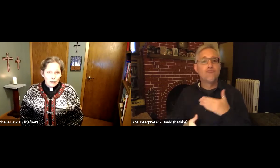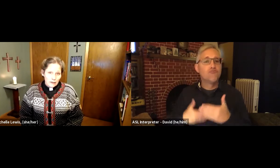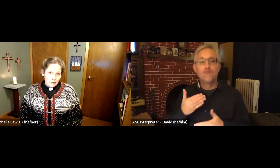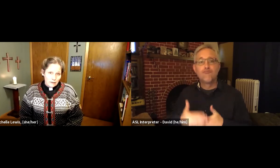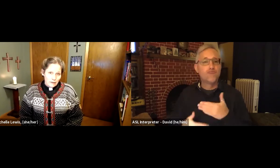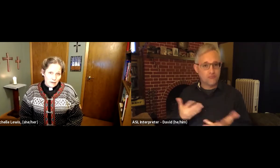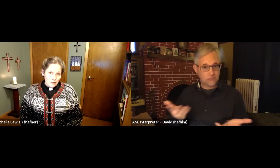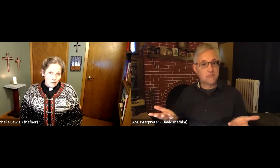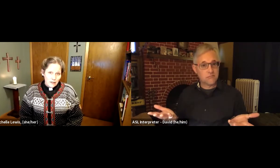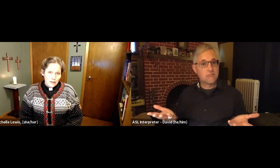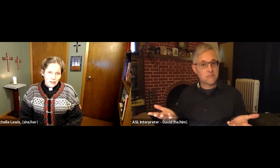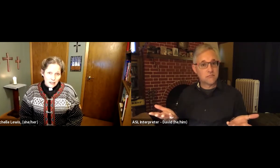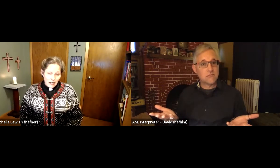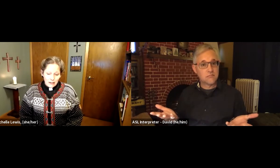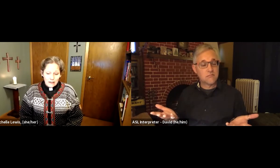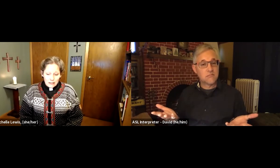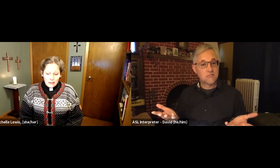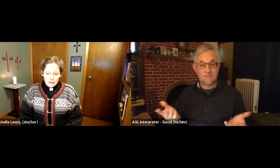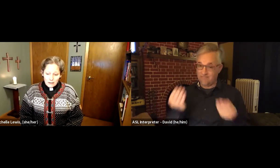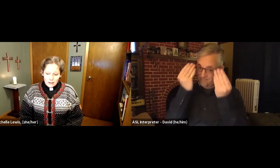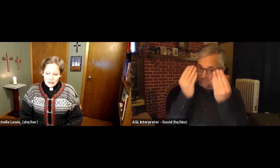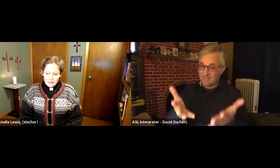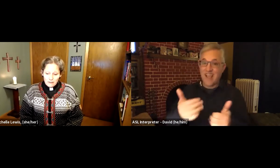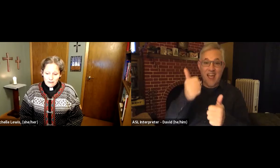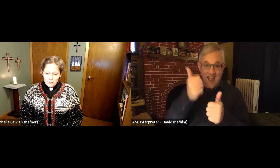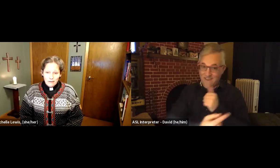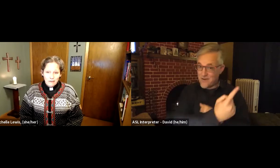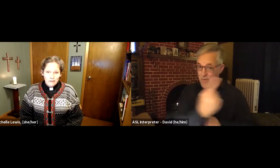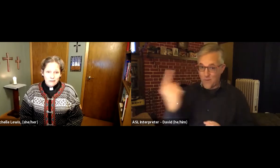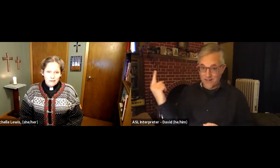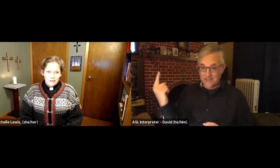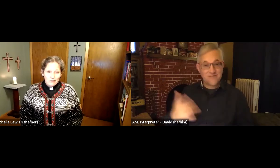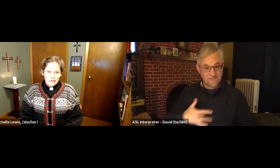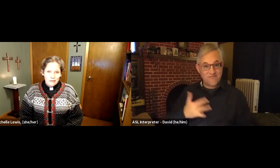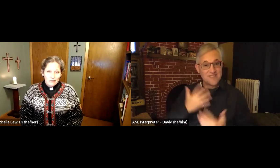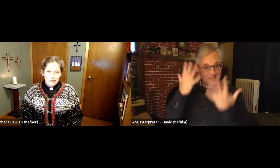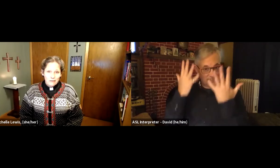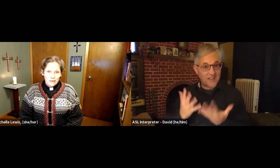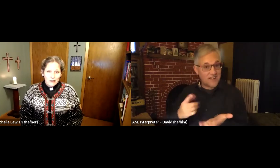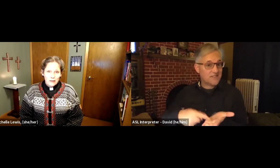Everyone feels sad sometimes.